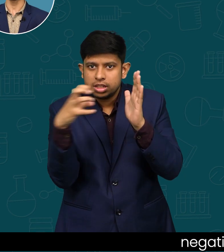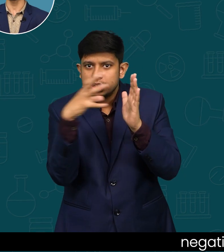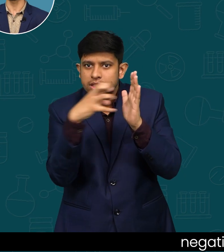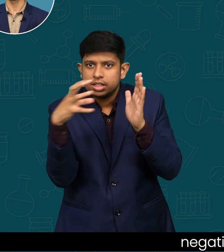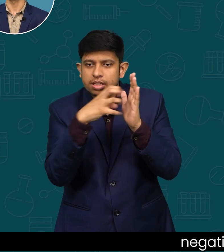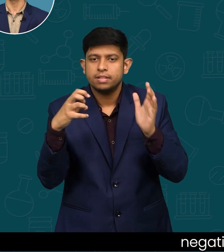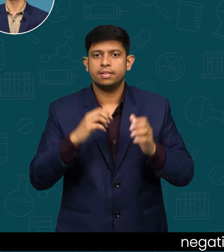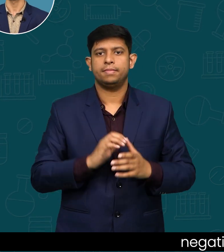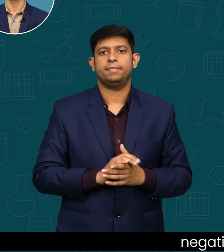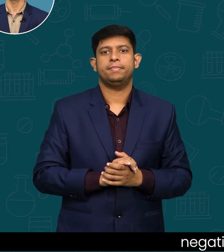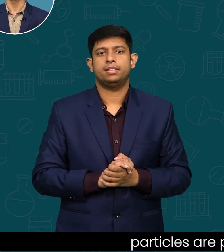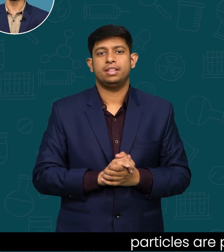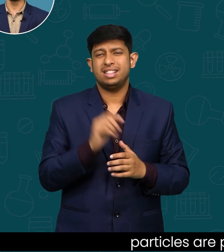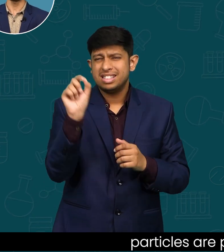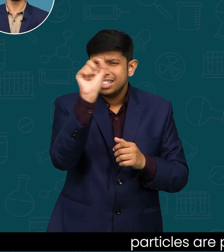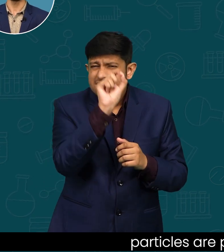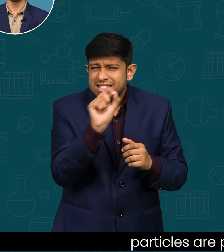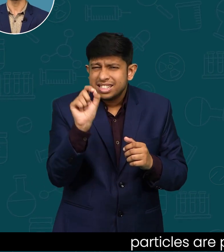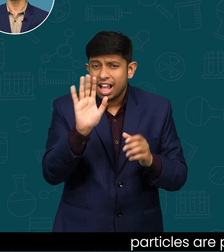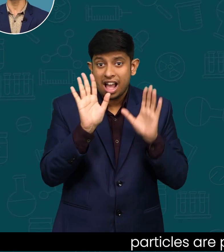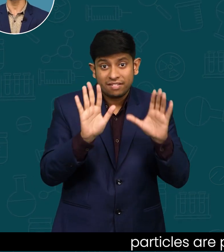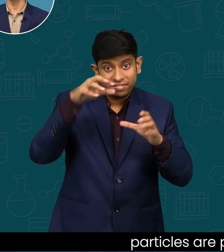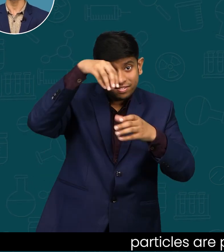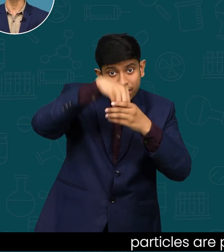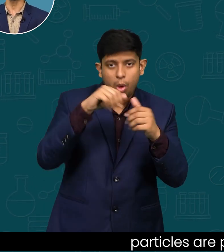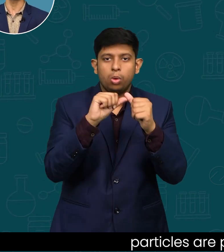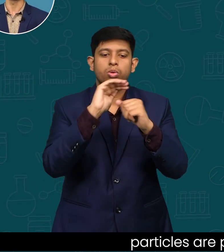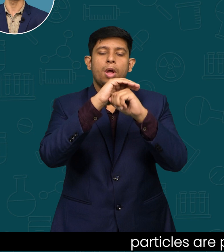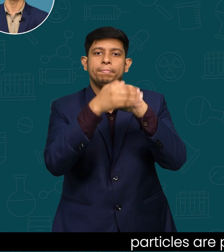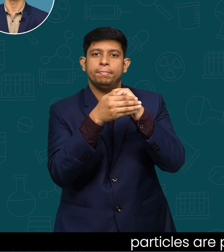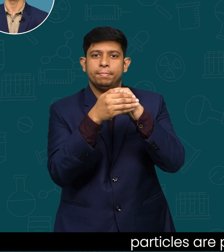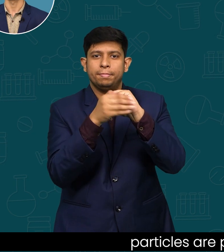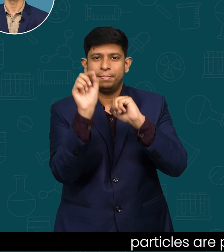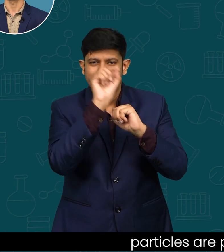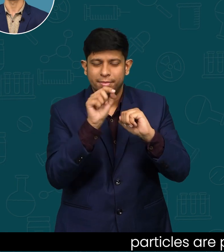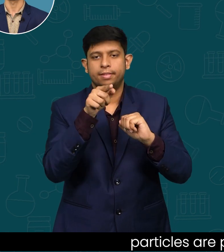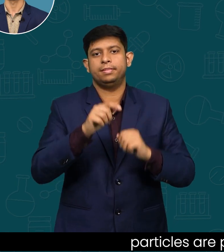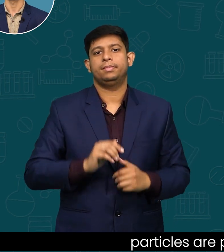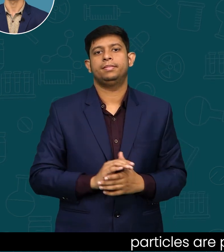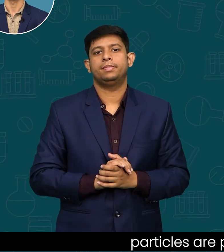negatively charged particles are present in the atoms.